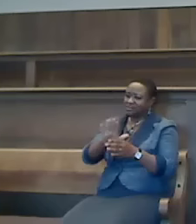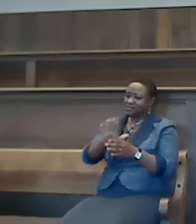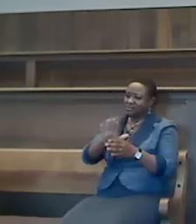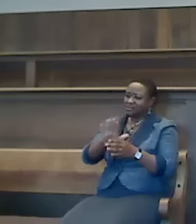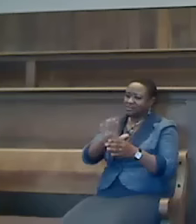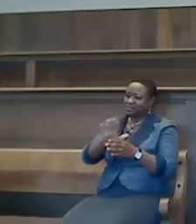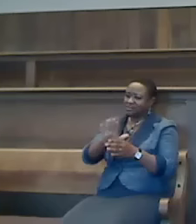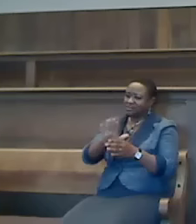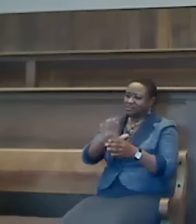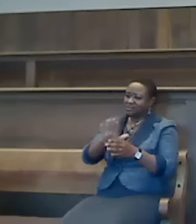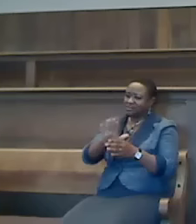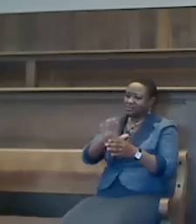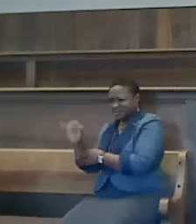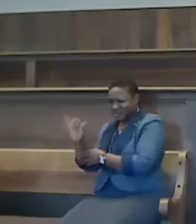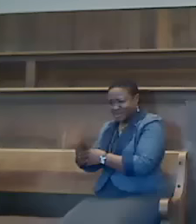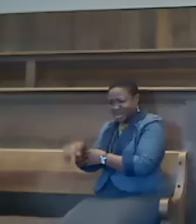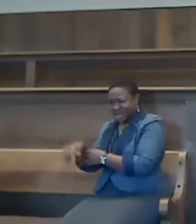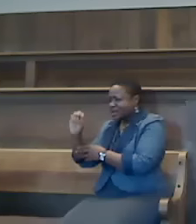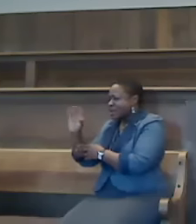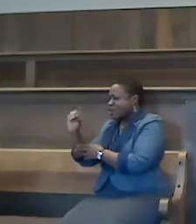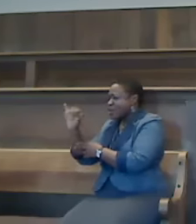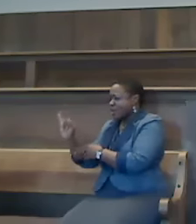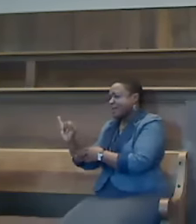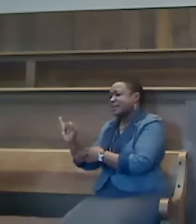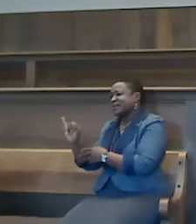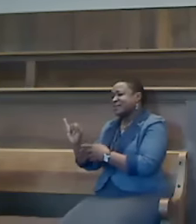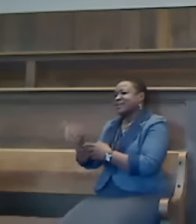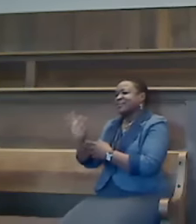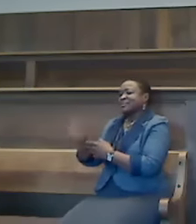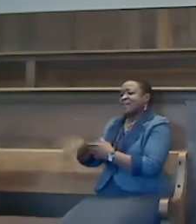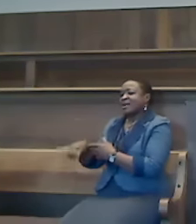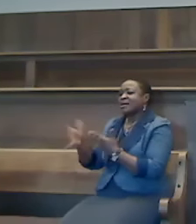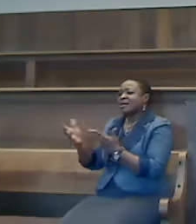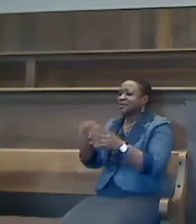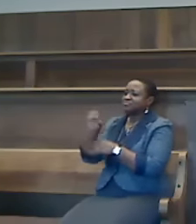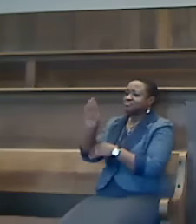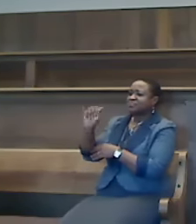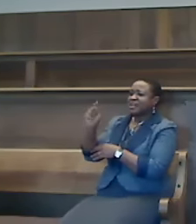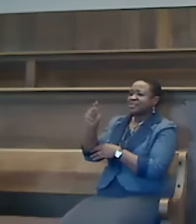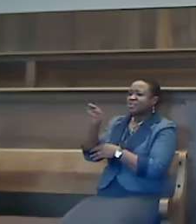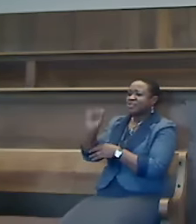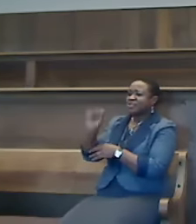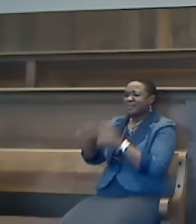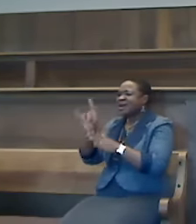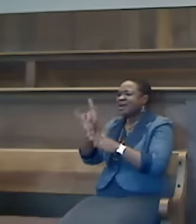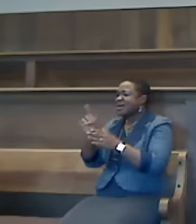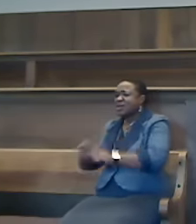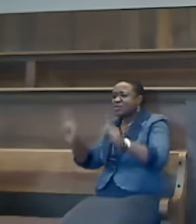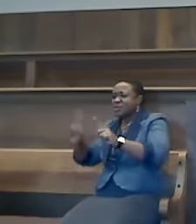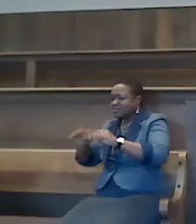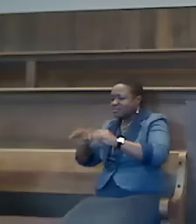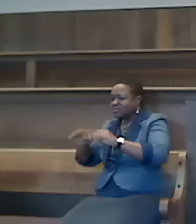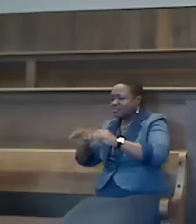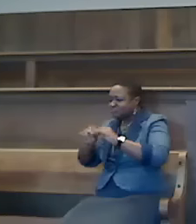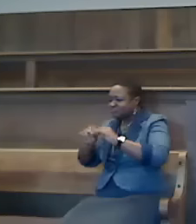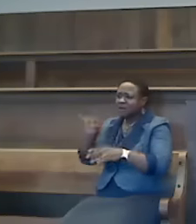coli is a ubiquitous bacteria that's found in human